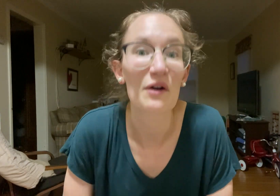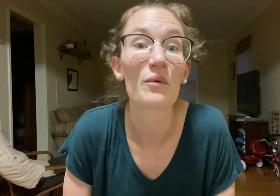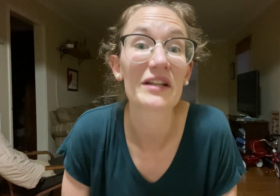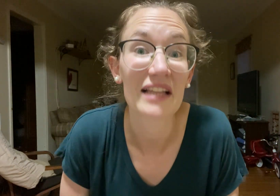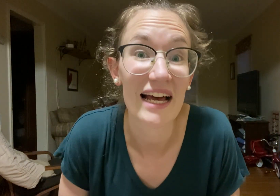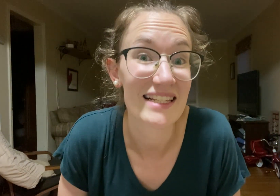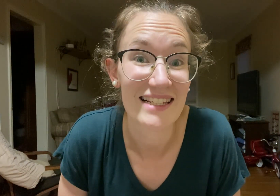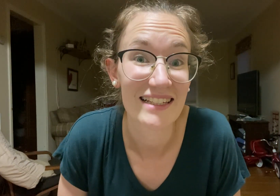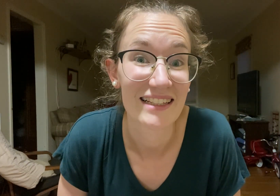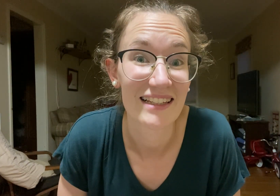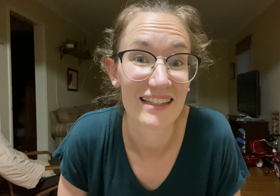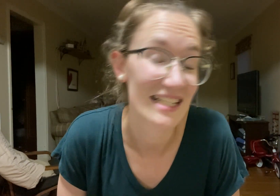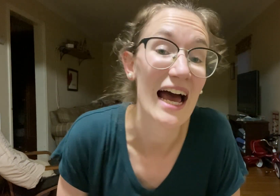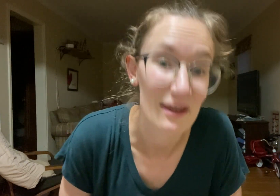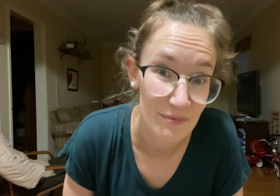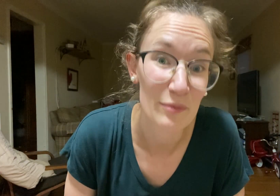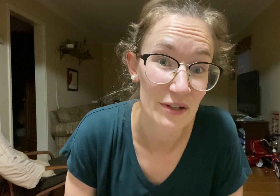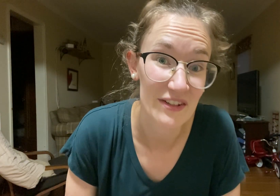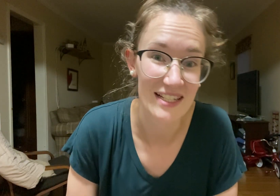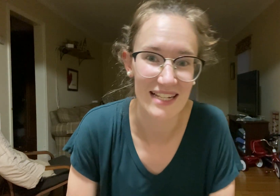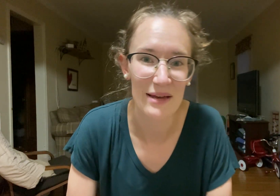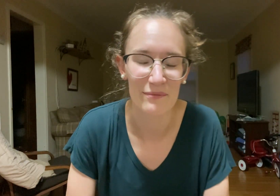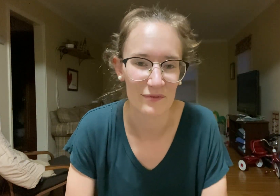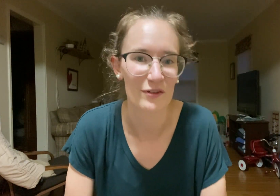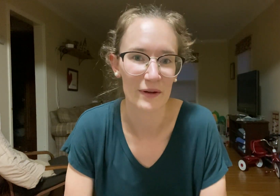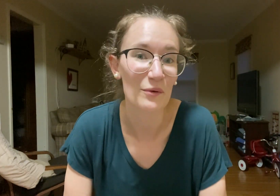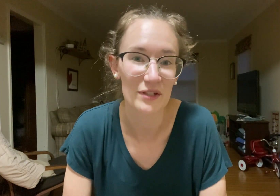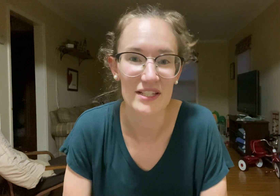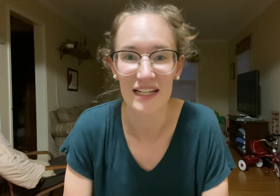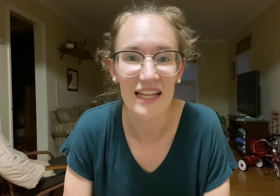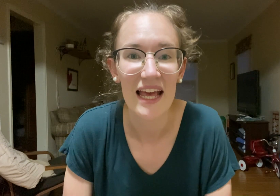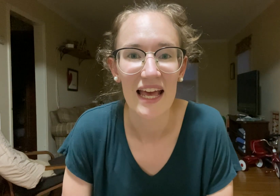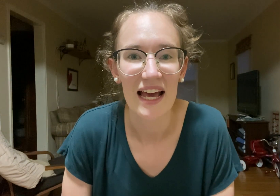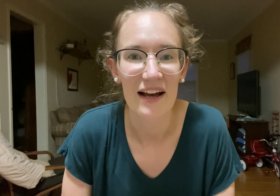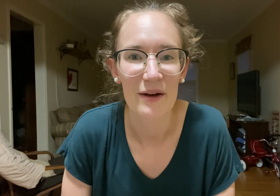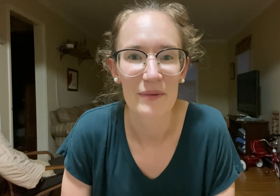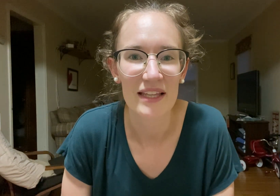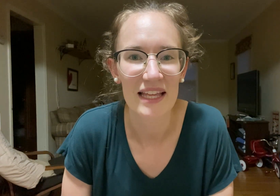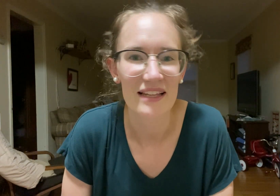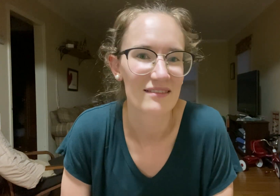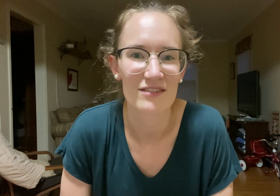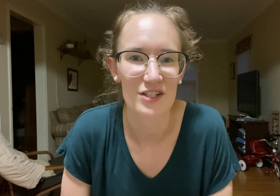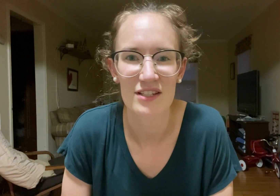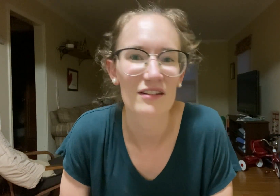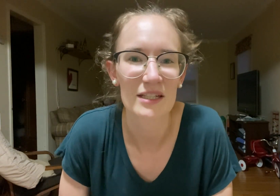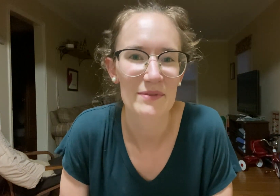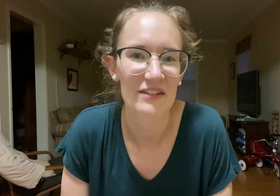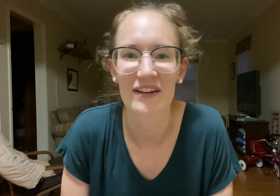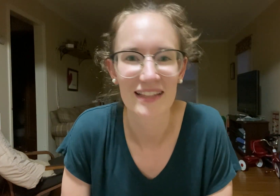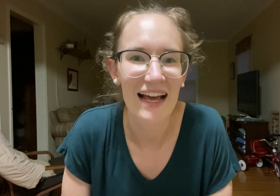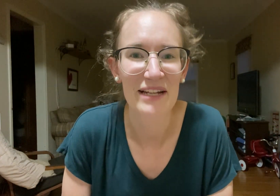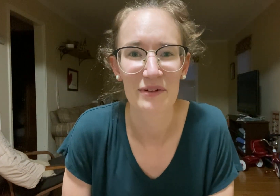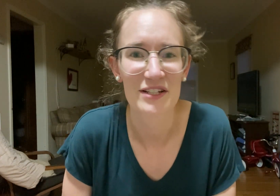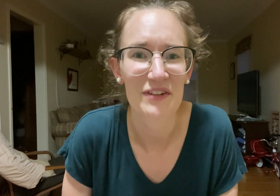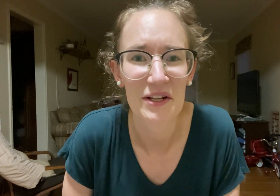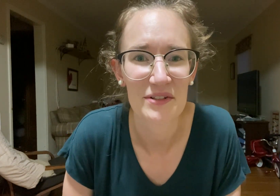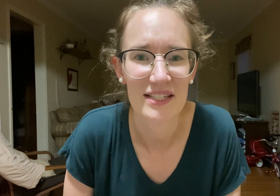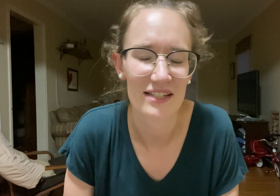one class the previous time for my older son, and then just looked up stuff online and watched videos and stuff like